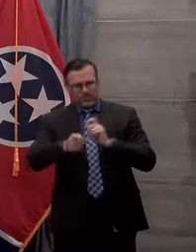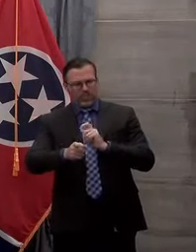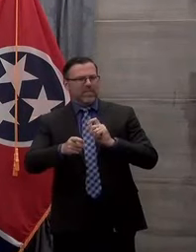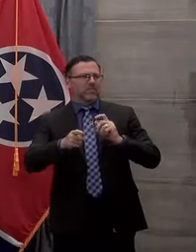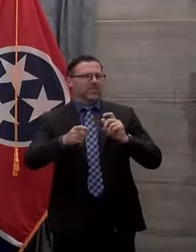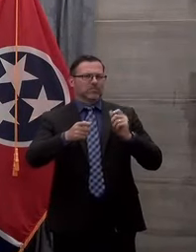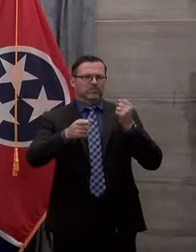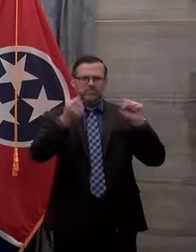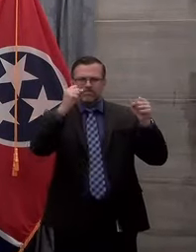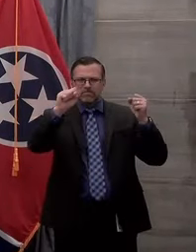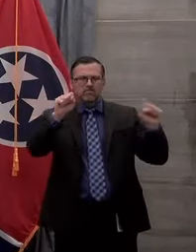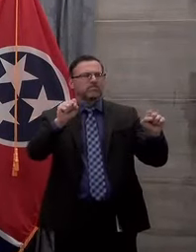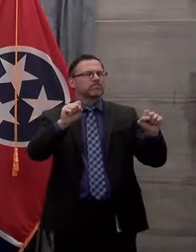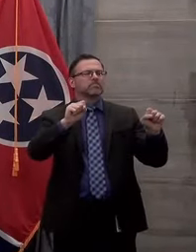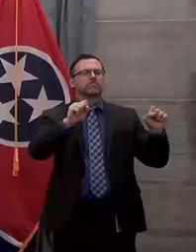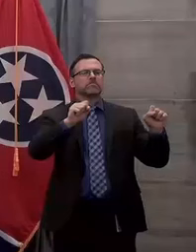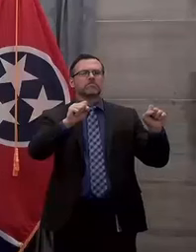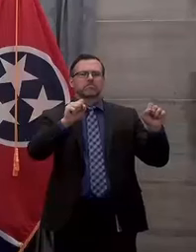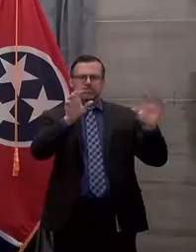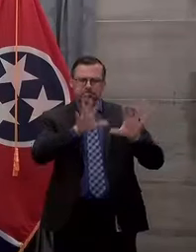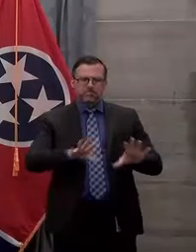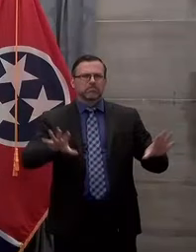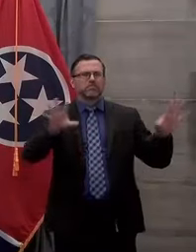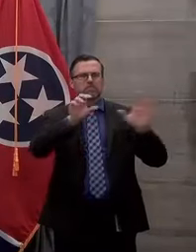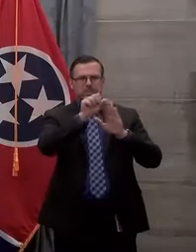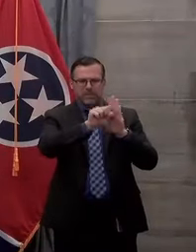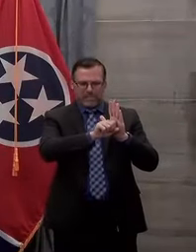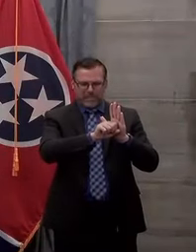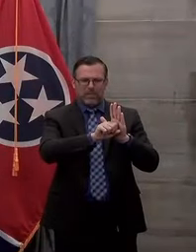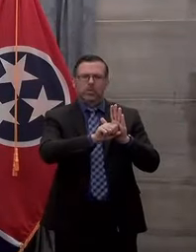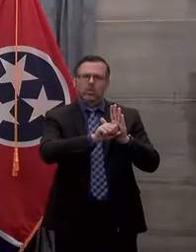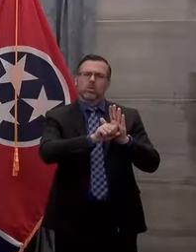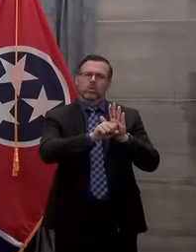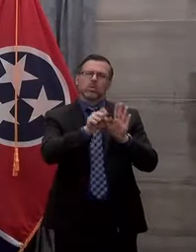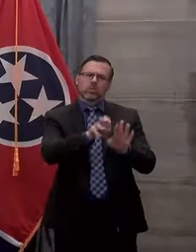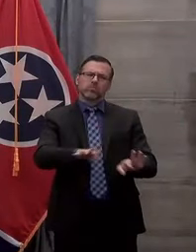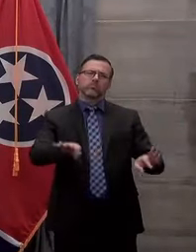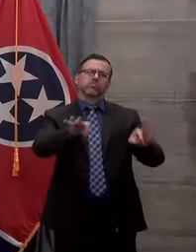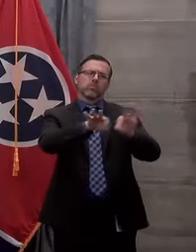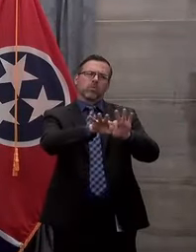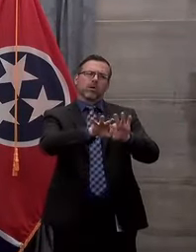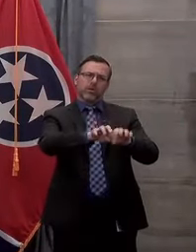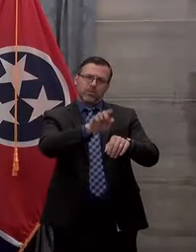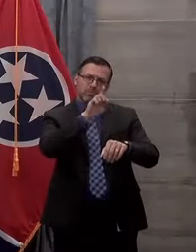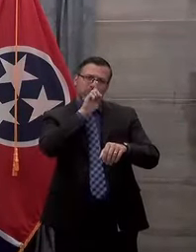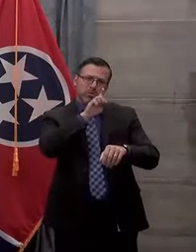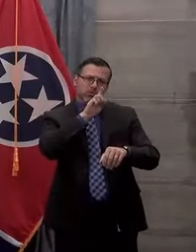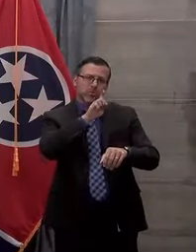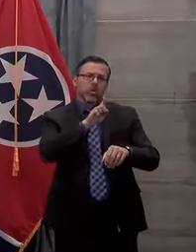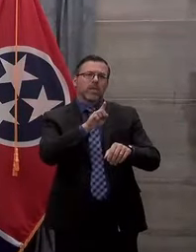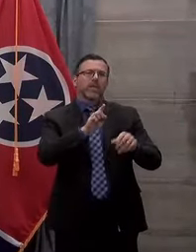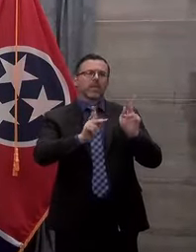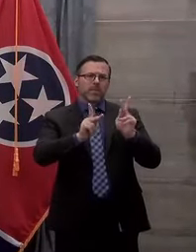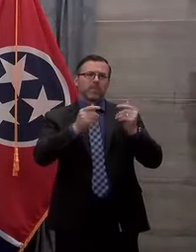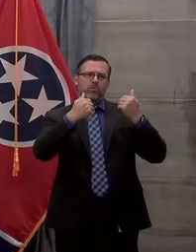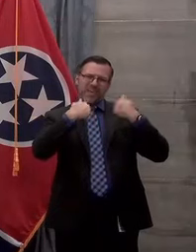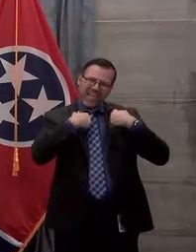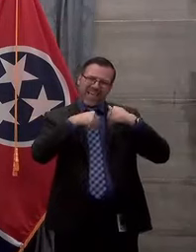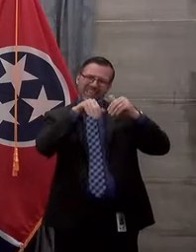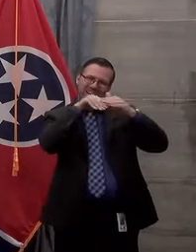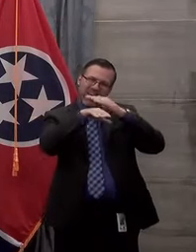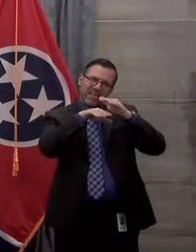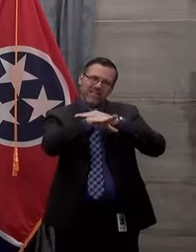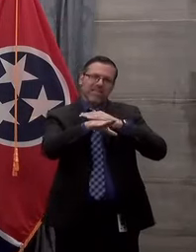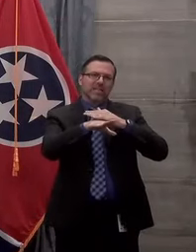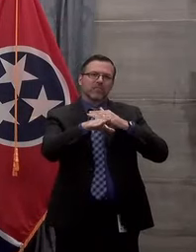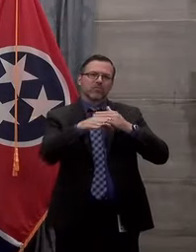the state, it is pertinent that we work to ensure that health is equitable, accessible, and